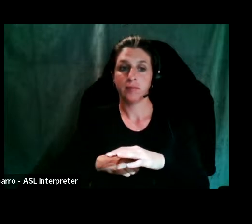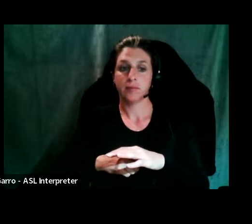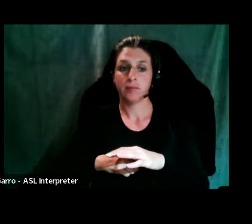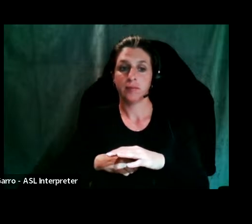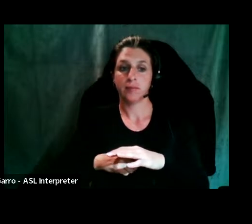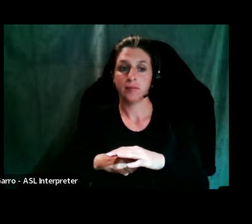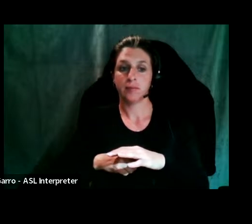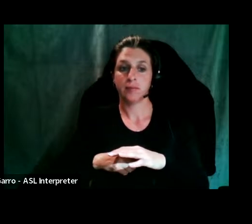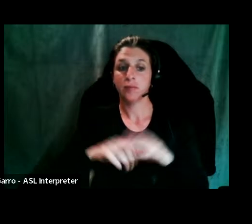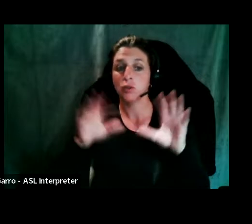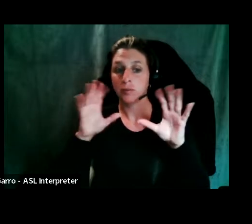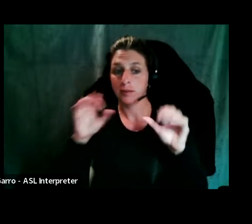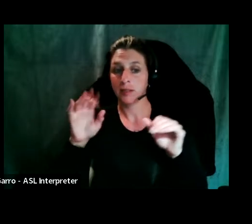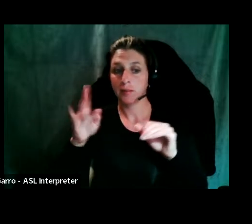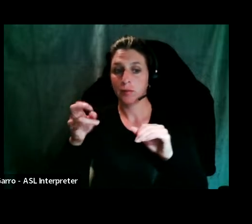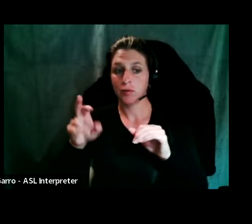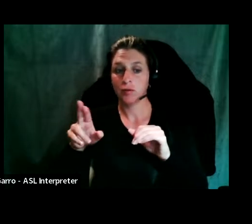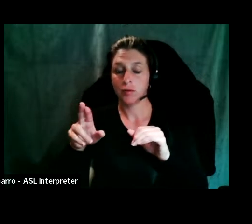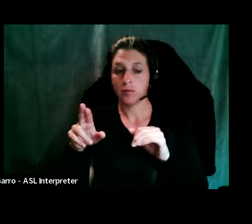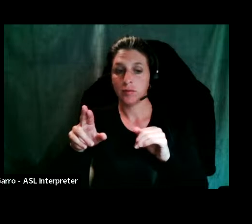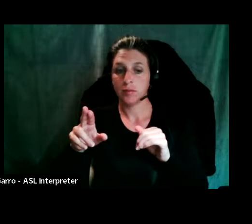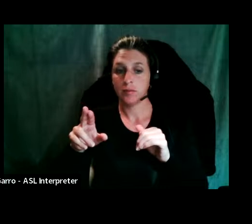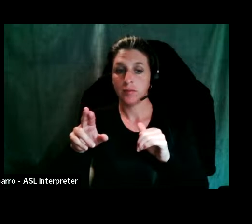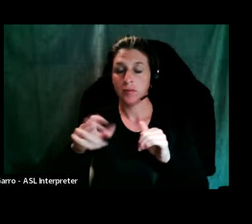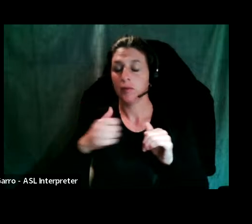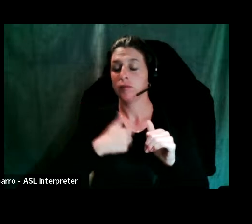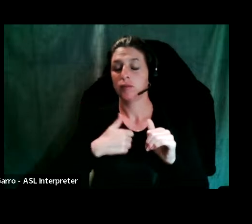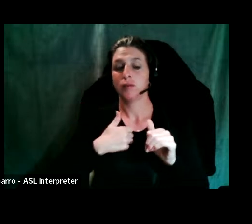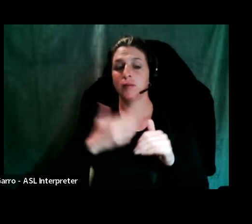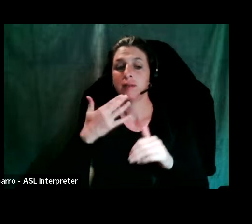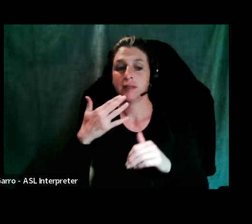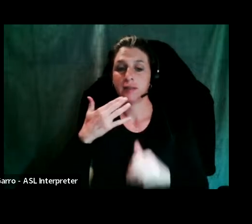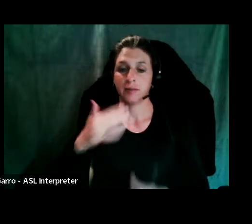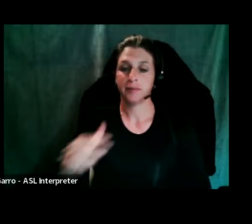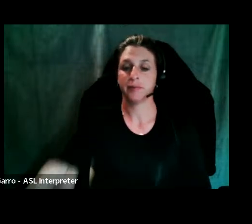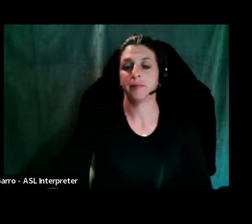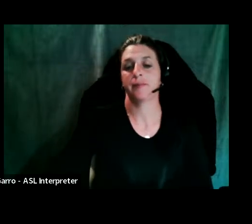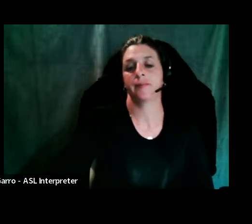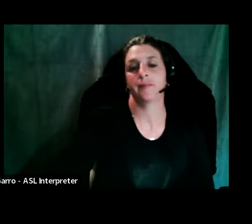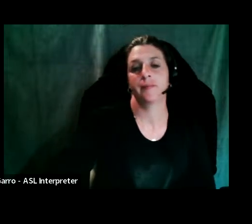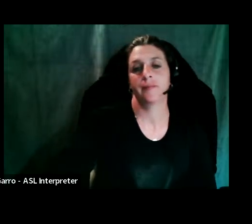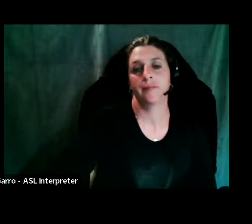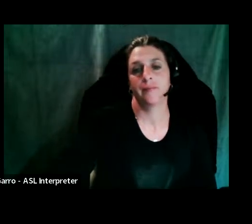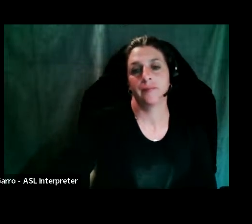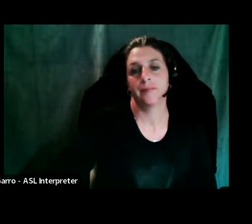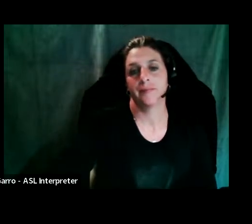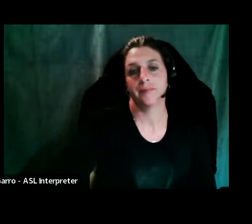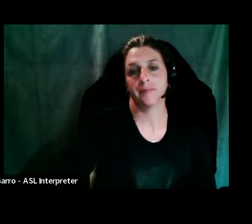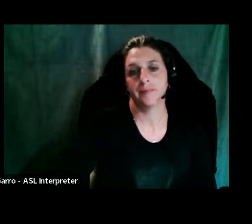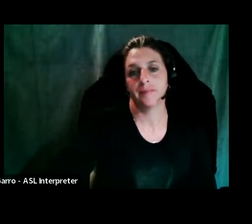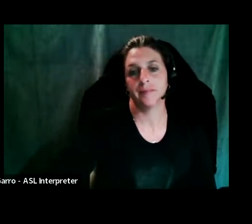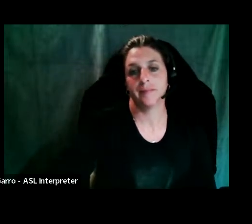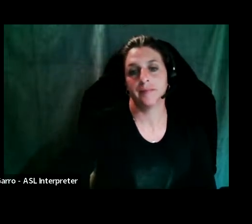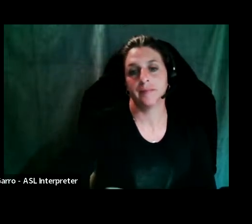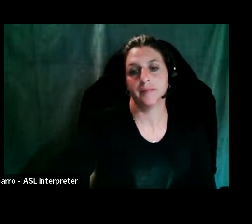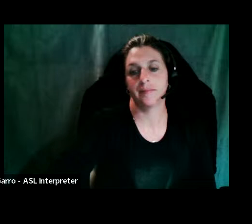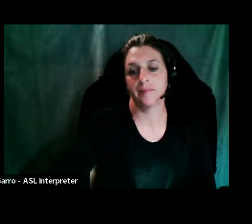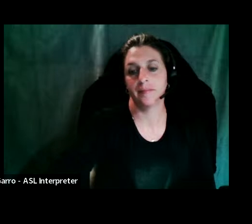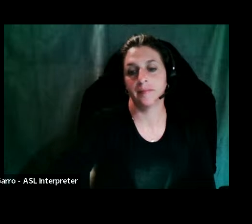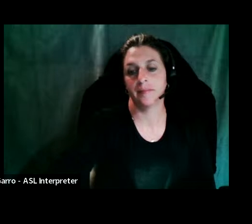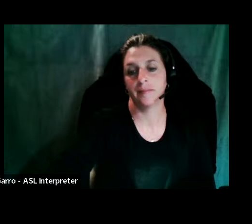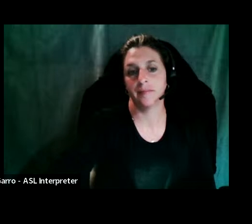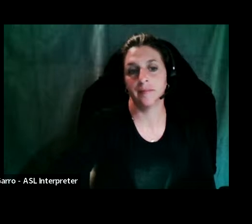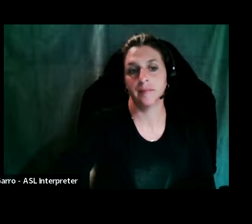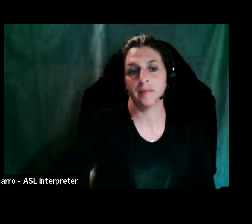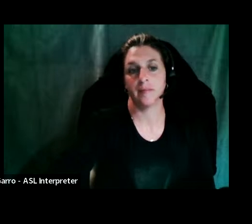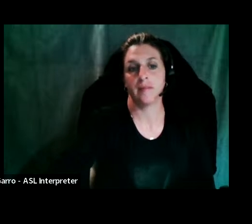Superintendent Booker, can you scroll? Oh, I'm so sorry. That's okay. Yeah, I'm Thank you. doing the things No, here you're at good. once. You're good. There we go. Yep. I know Dr. Black's not here, but I have a question.